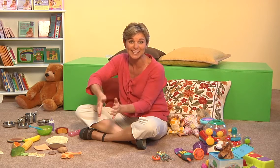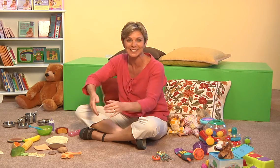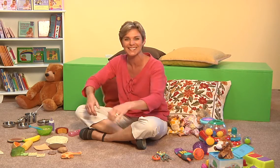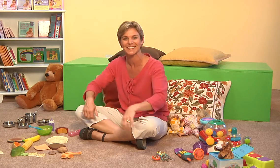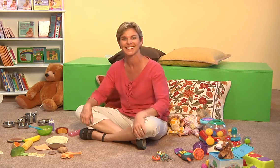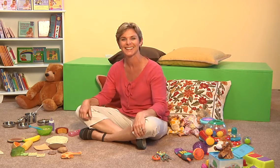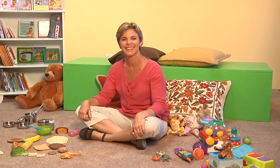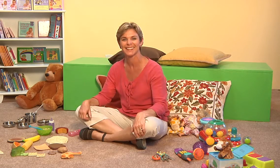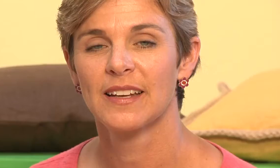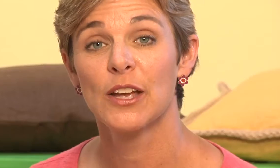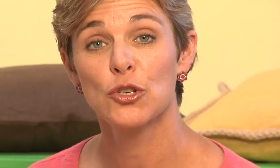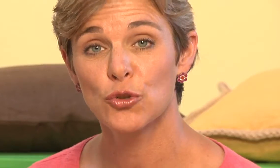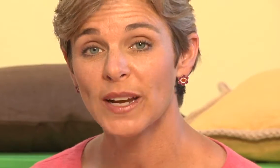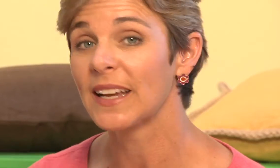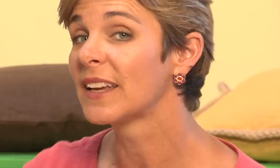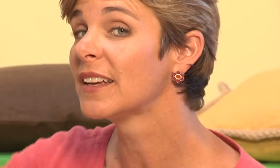Cheese. Drink.